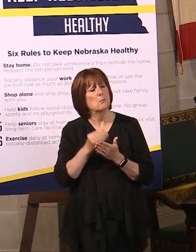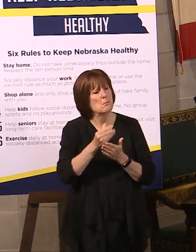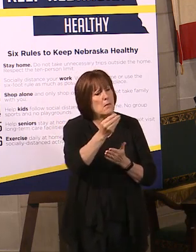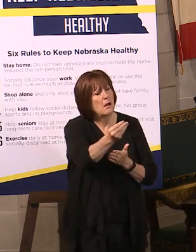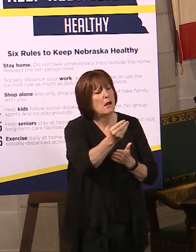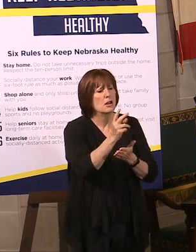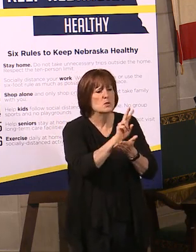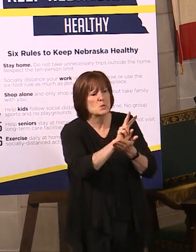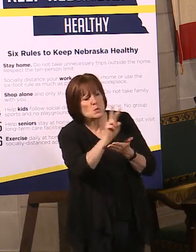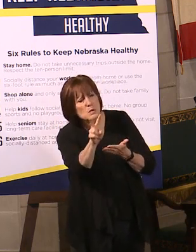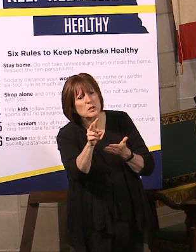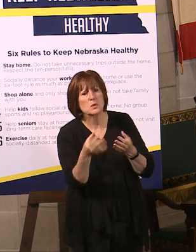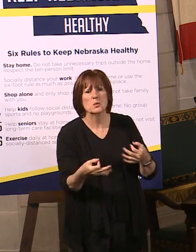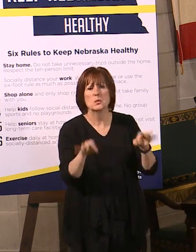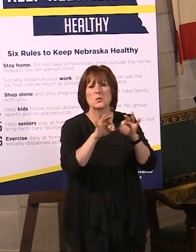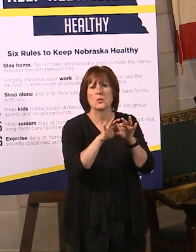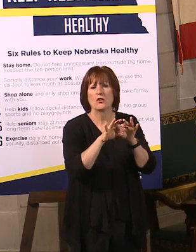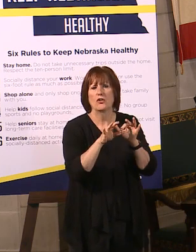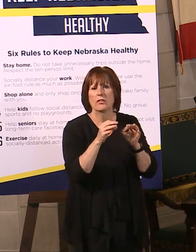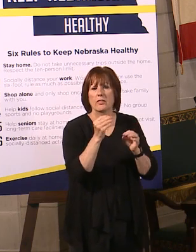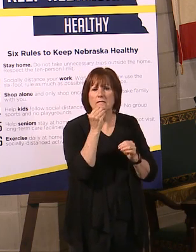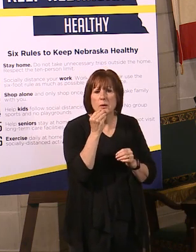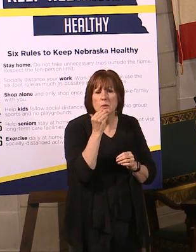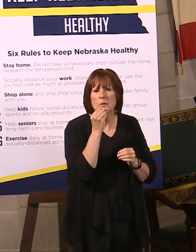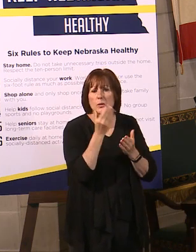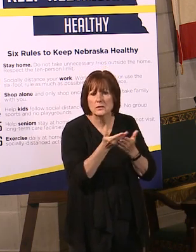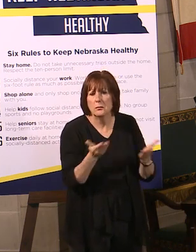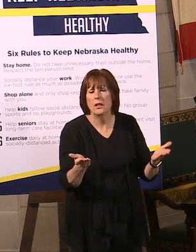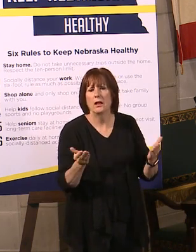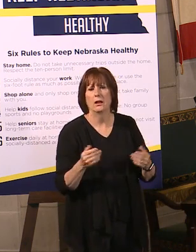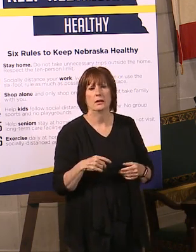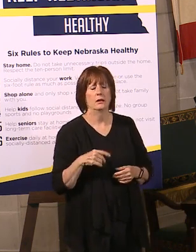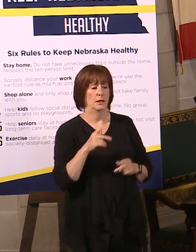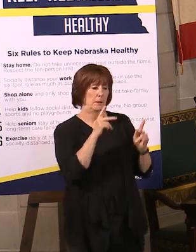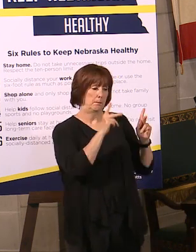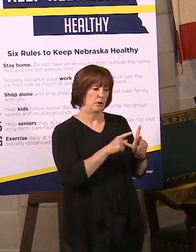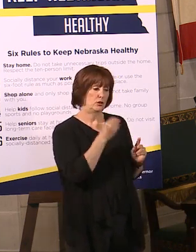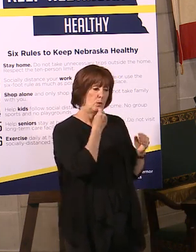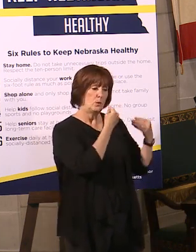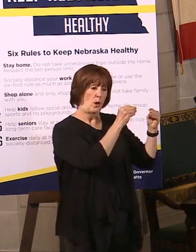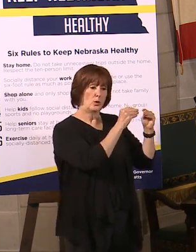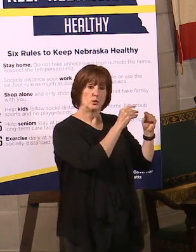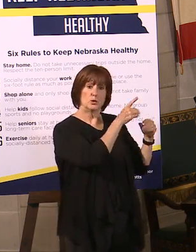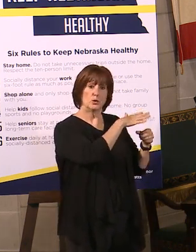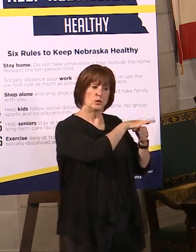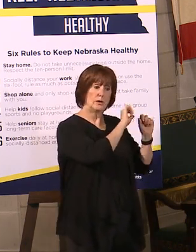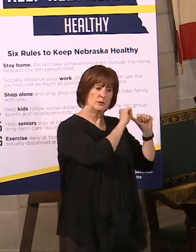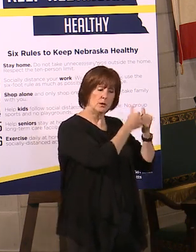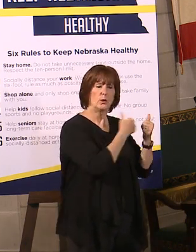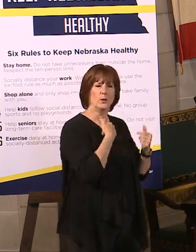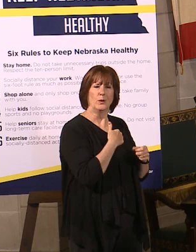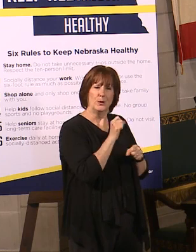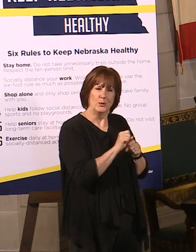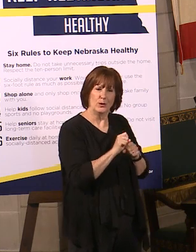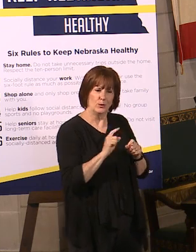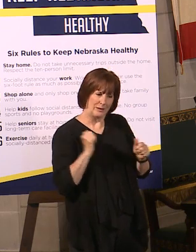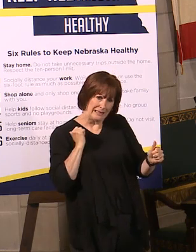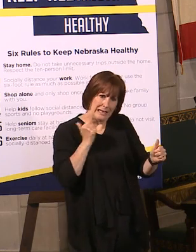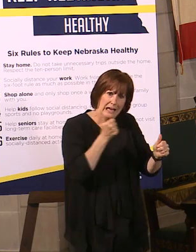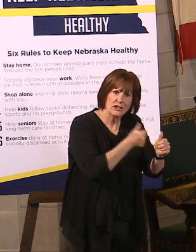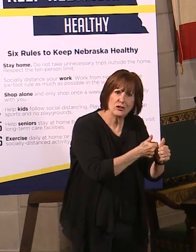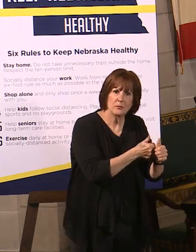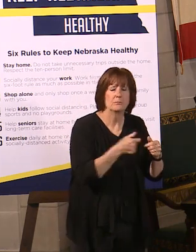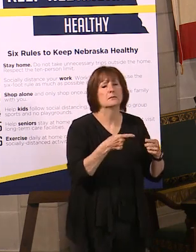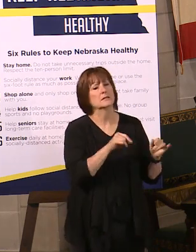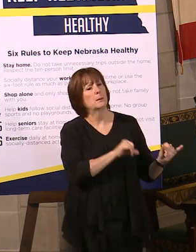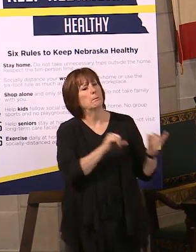worth of supplies. And we had Kathy Sifkin from the Grocers Association here saying, hey, we're working to catch up on the supply chain. This is going to be